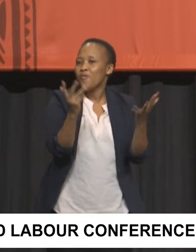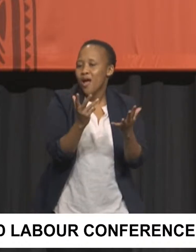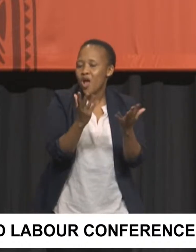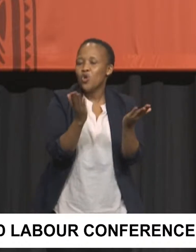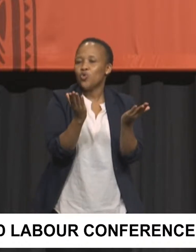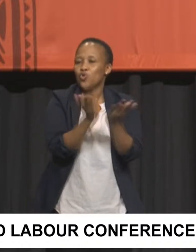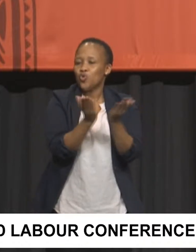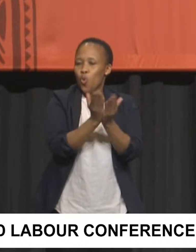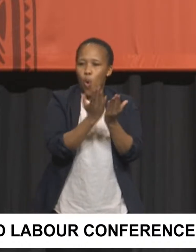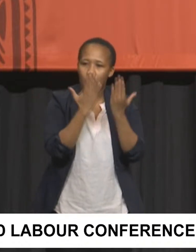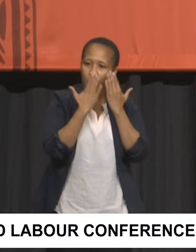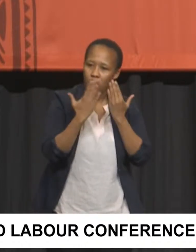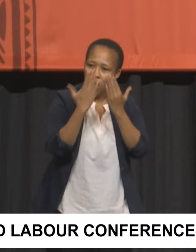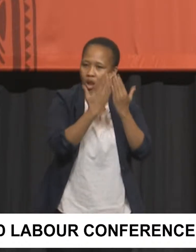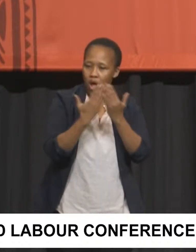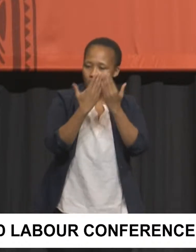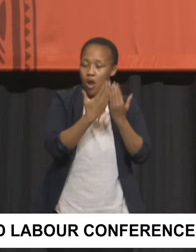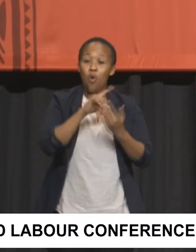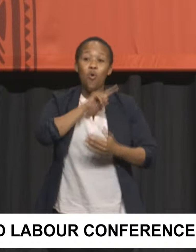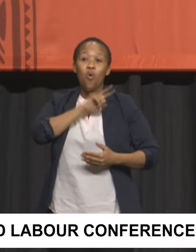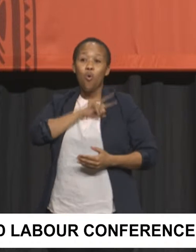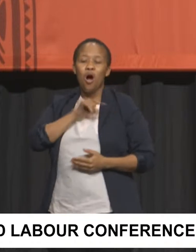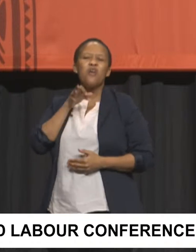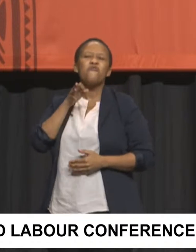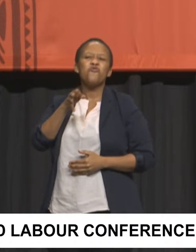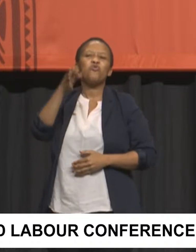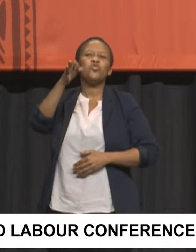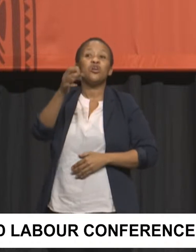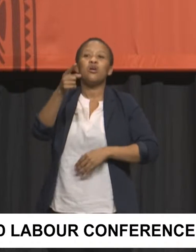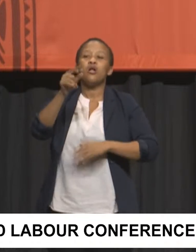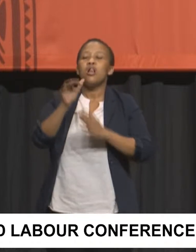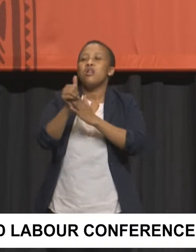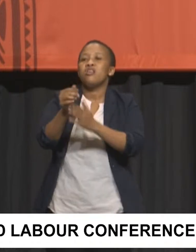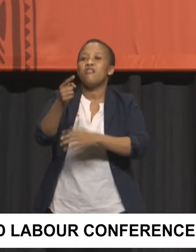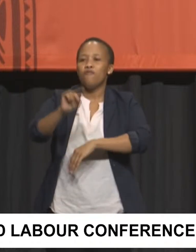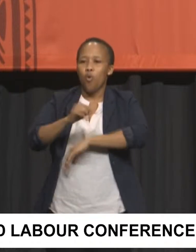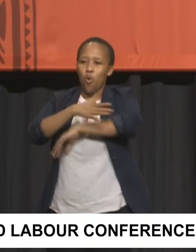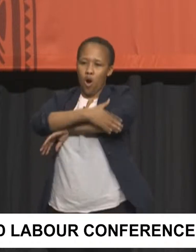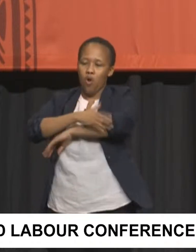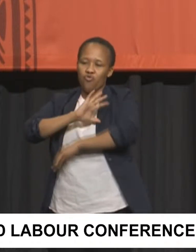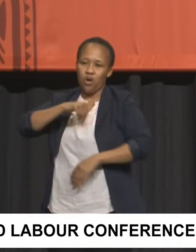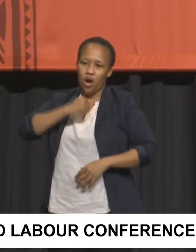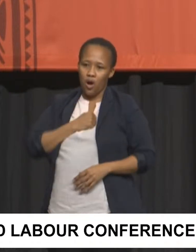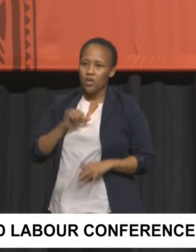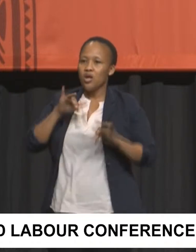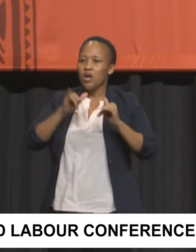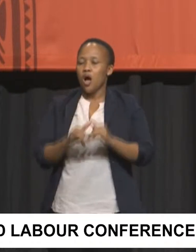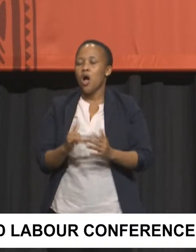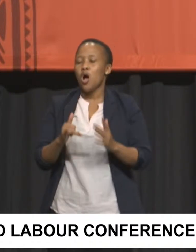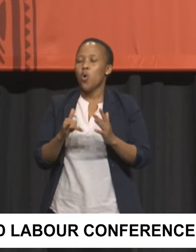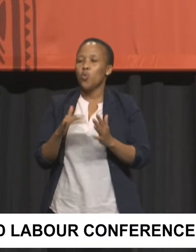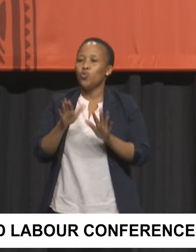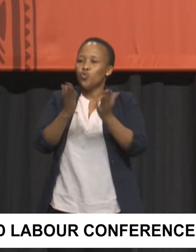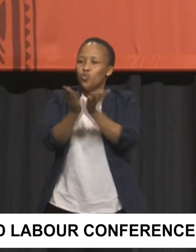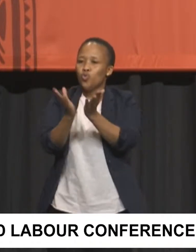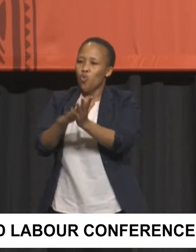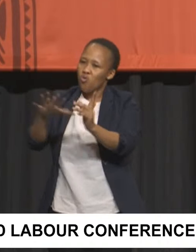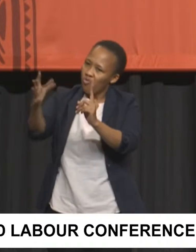They are the future of our various countries and the future leaders. And taking them away from school becomes a